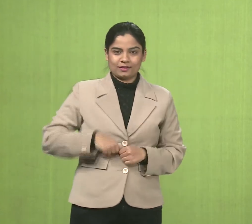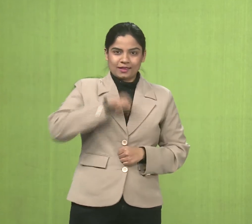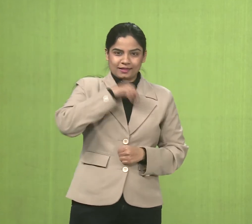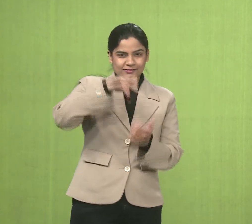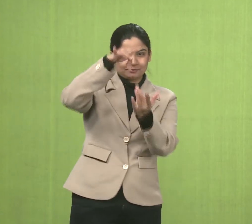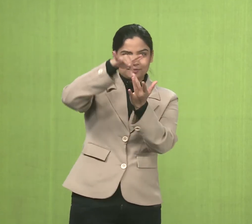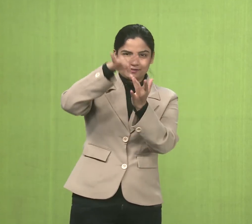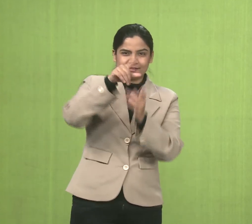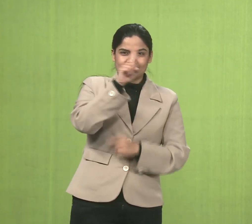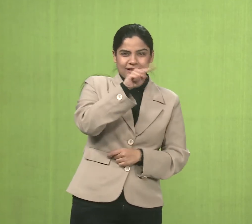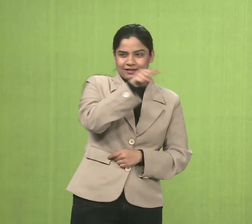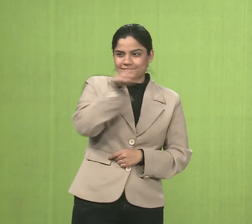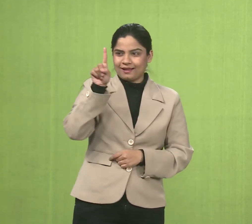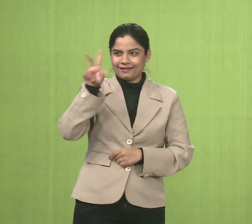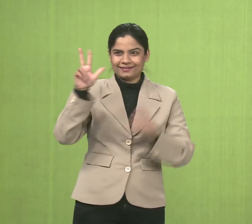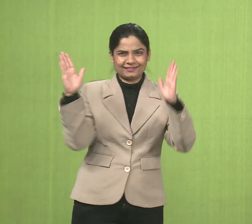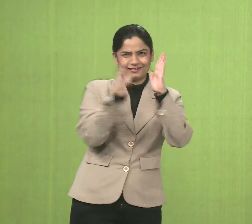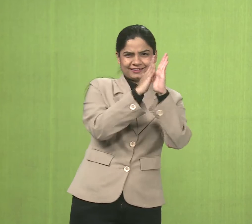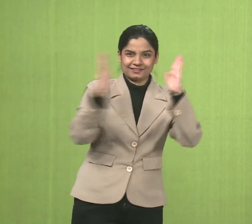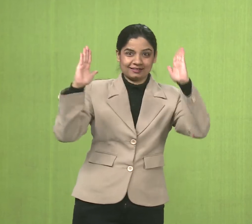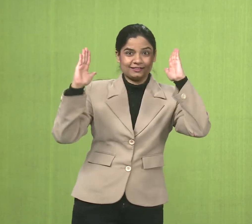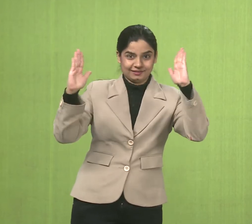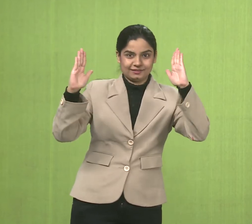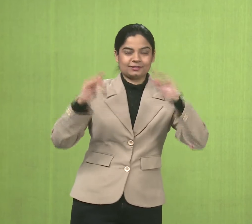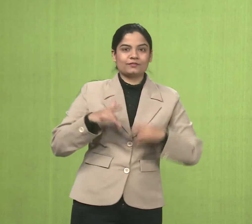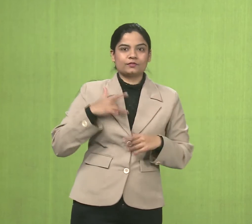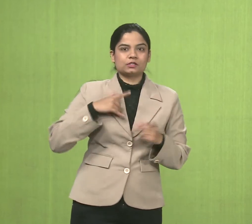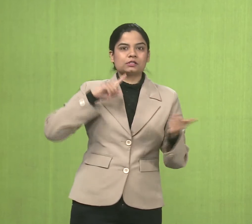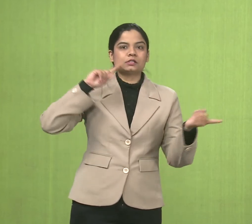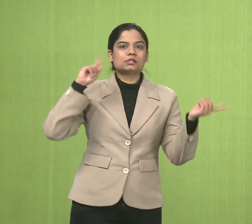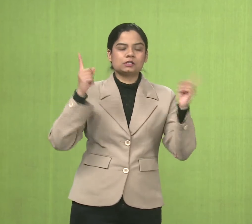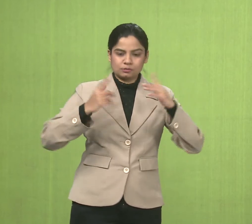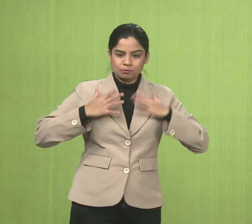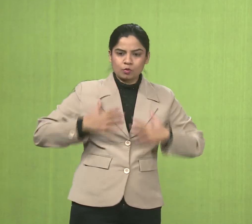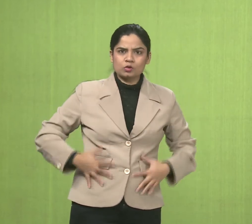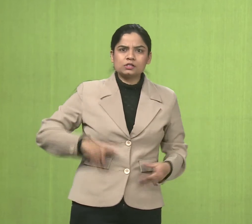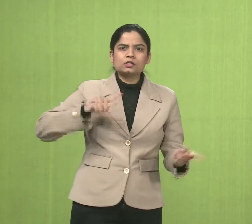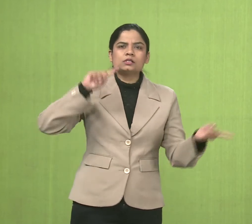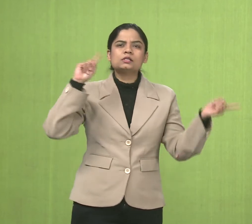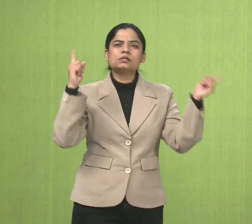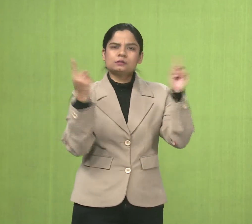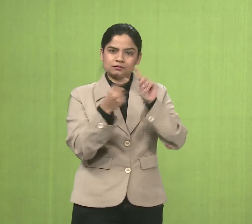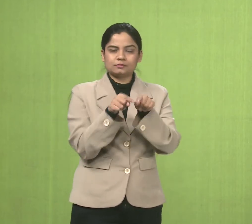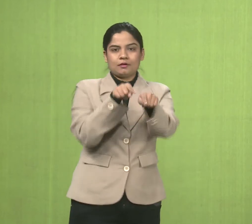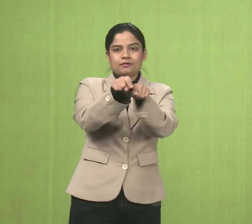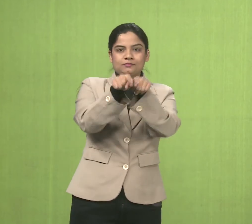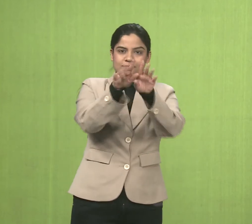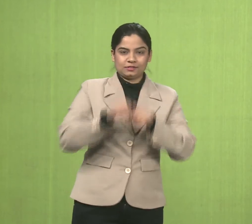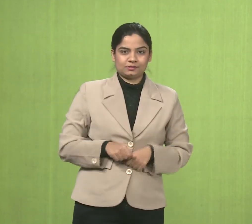boy or a girl, it's the period of development between childhood and adulthood. A lot of physical bodily changes